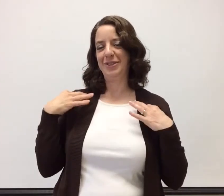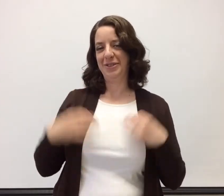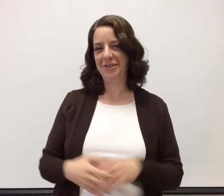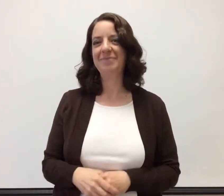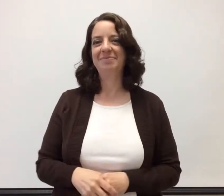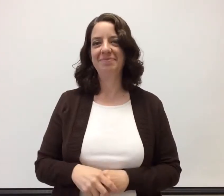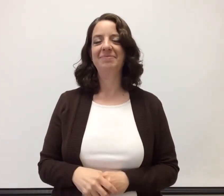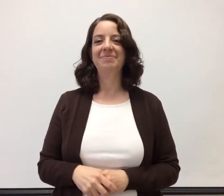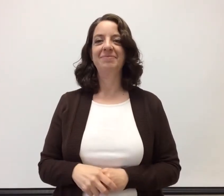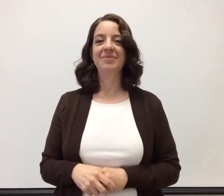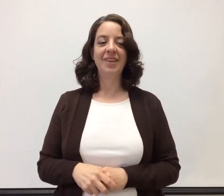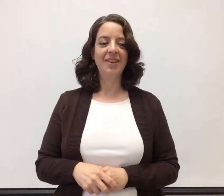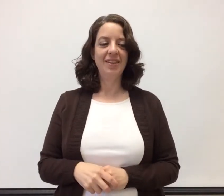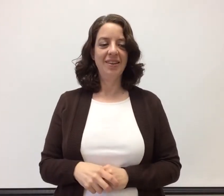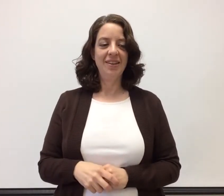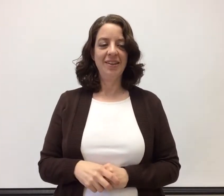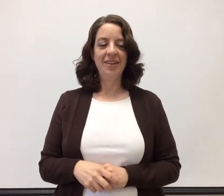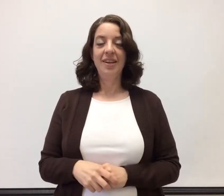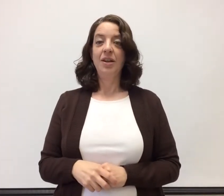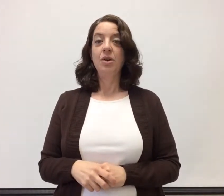That's actually an old ASL shirt we had.